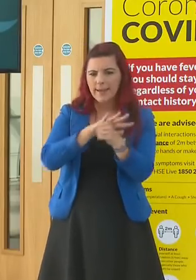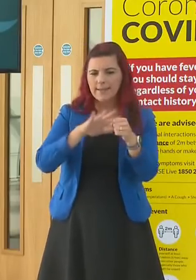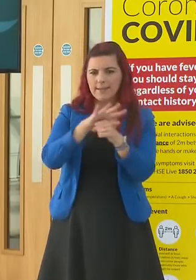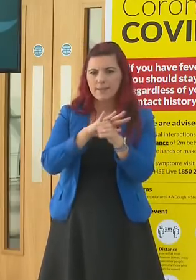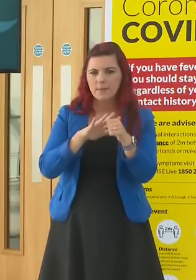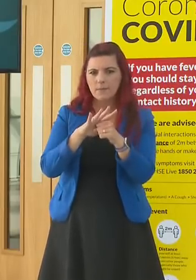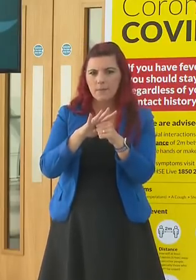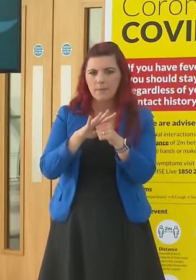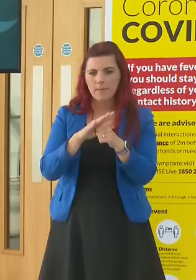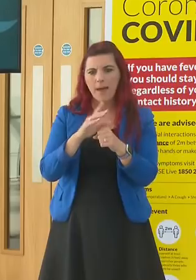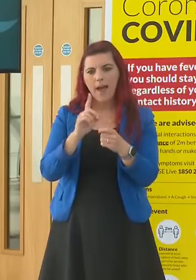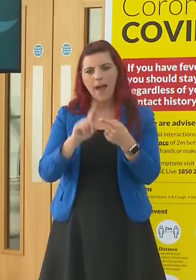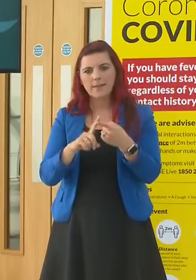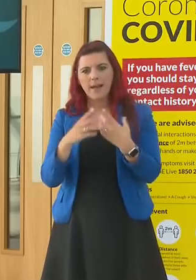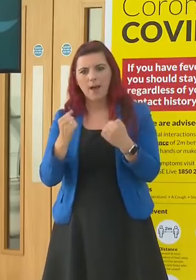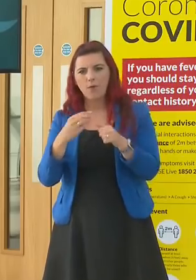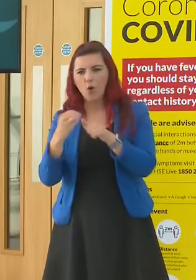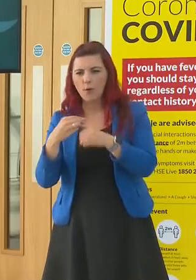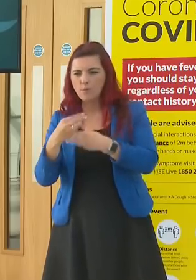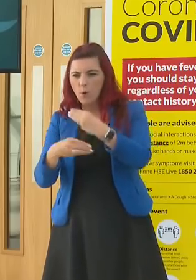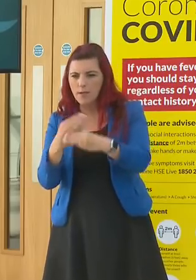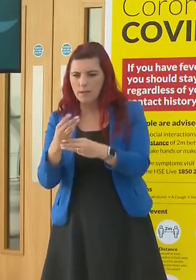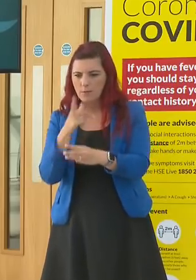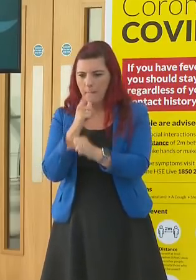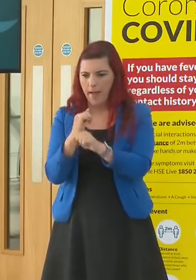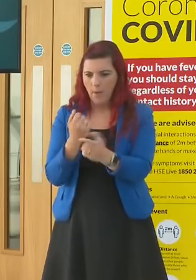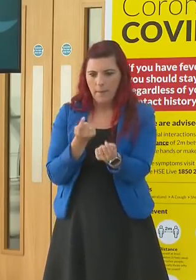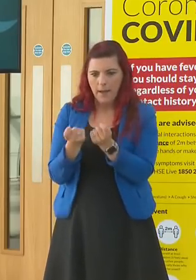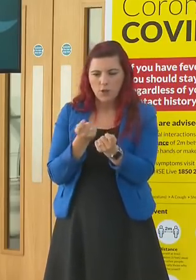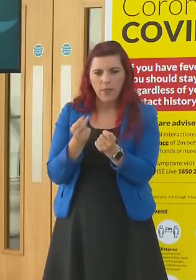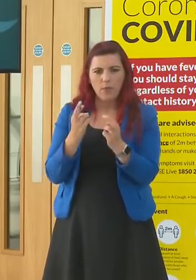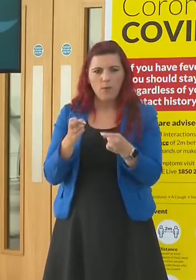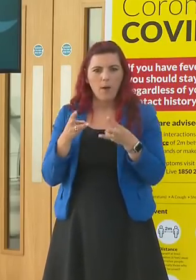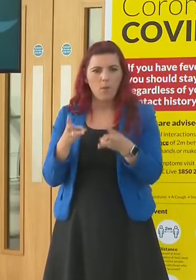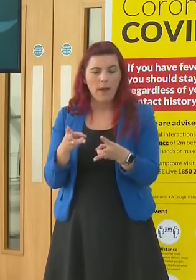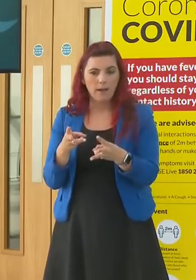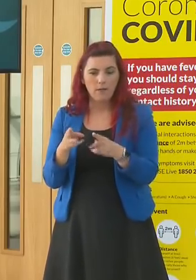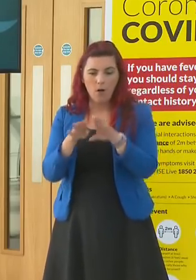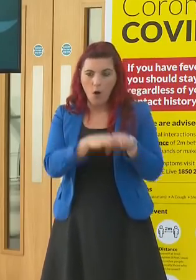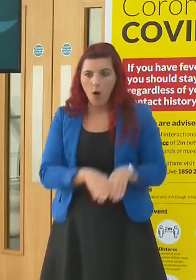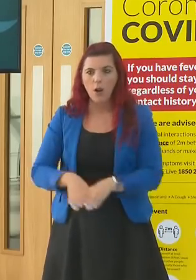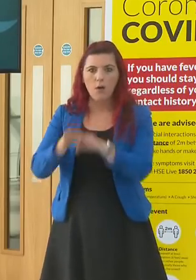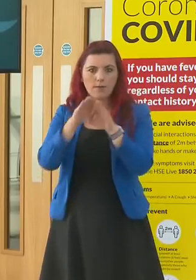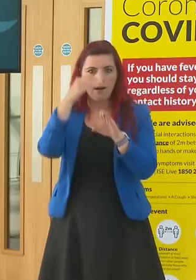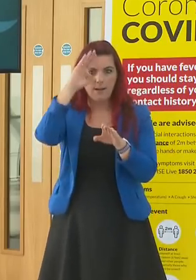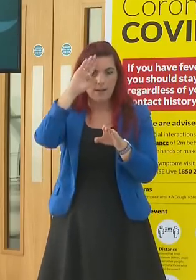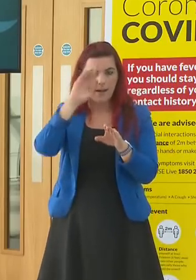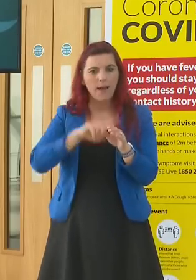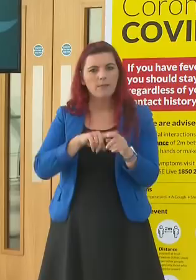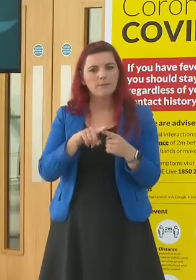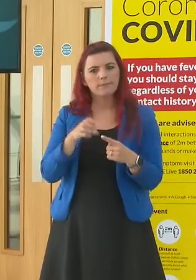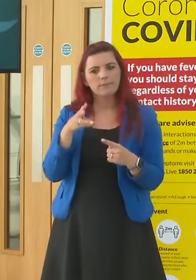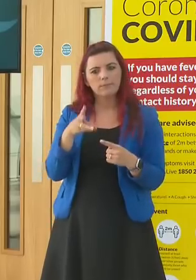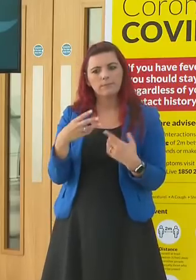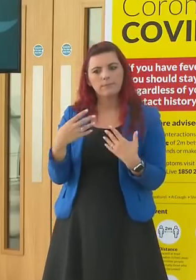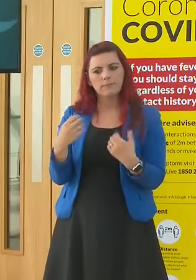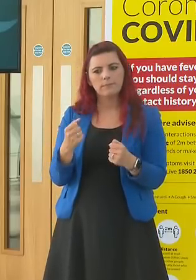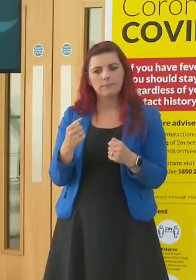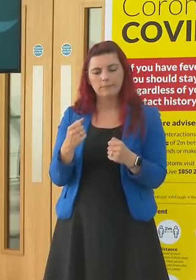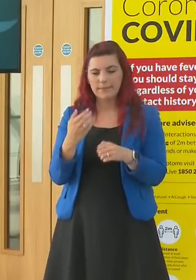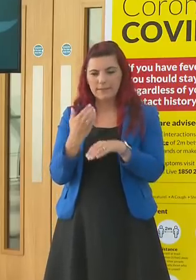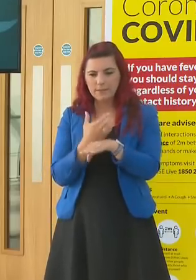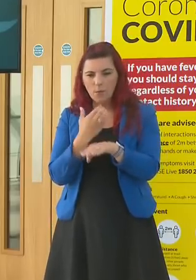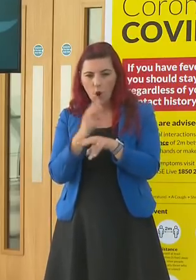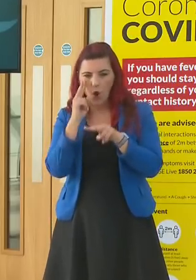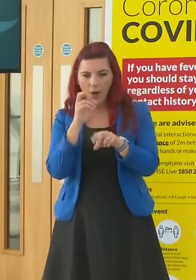community, and largely process around how they manage it on a consistent basis all across the country. And indeed, continuously addressing data